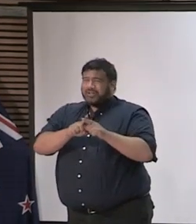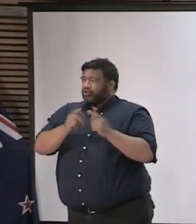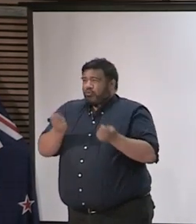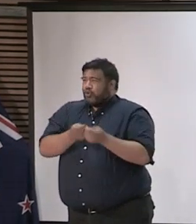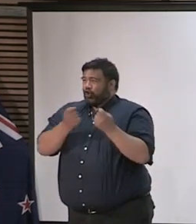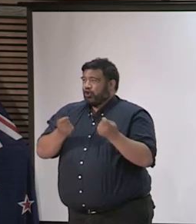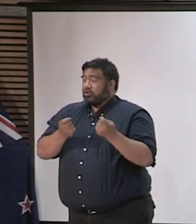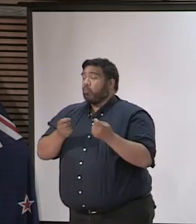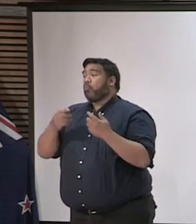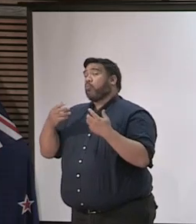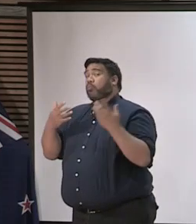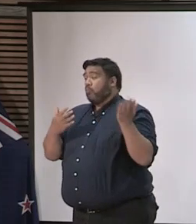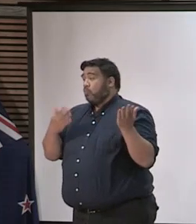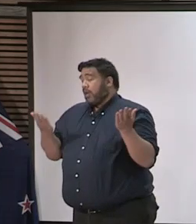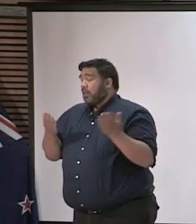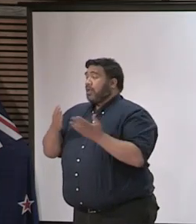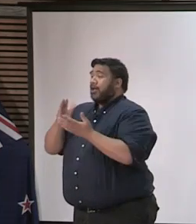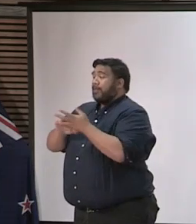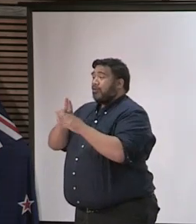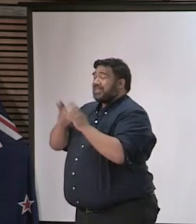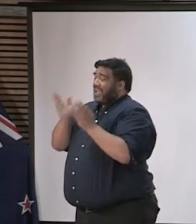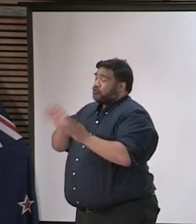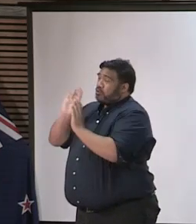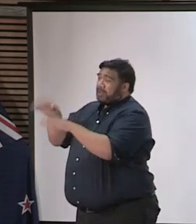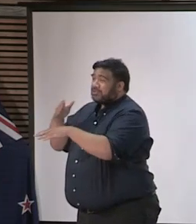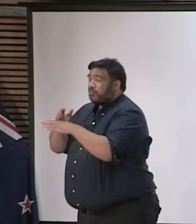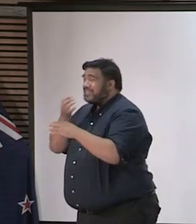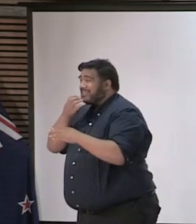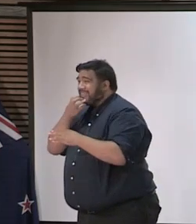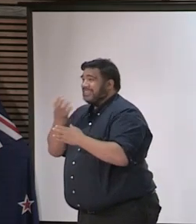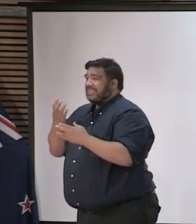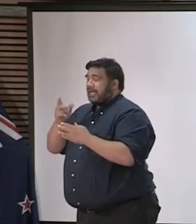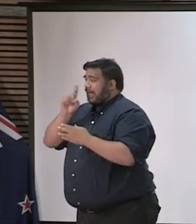work, where distance learning isn't an option. That's one of the reasons why we're saying